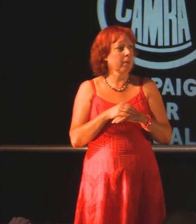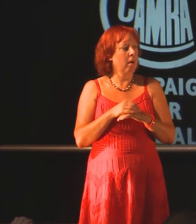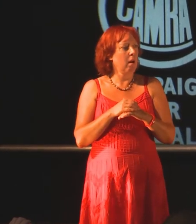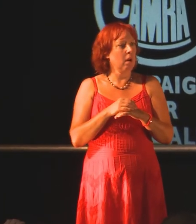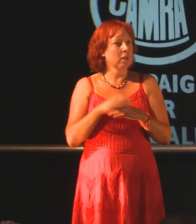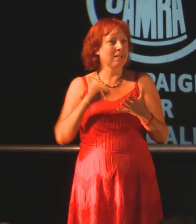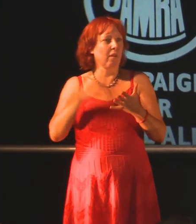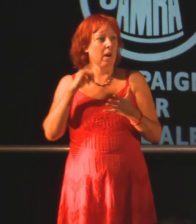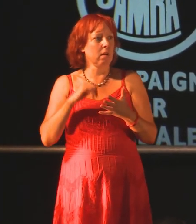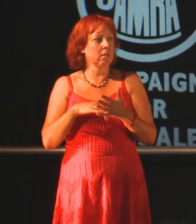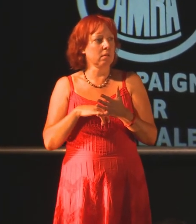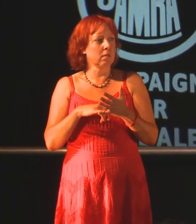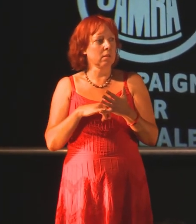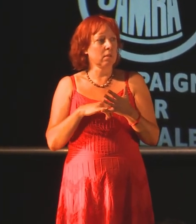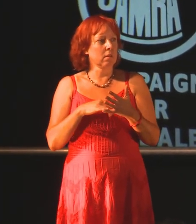Silver,